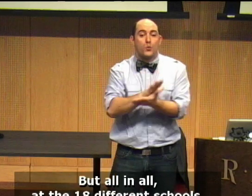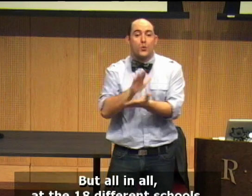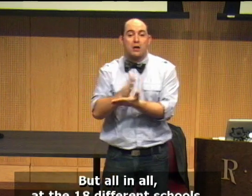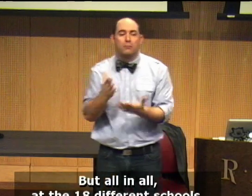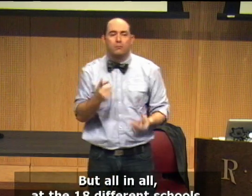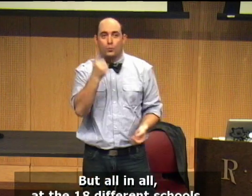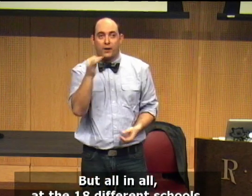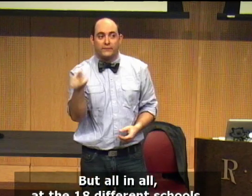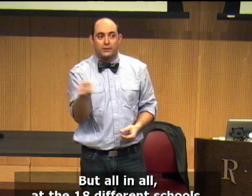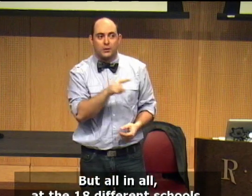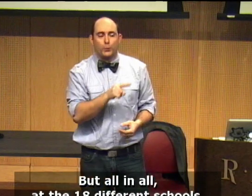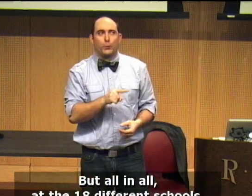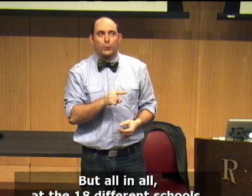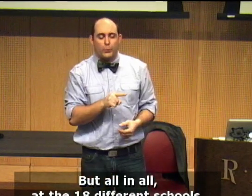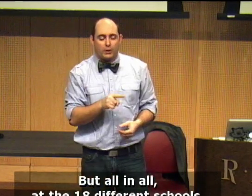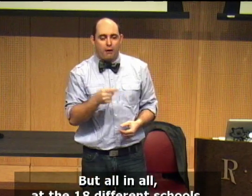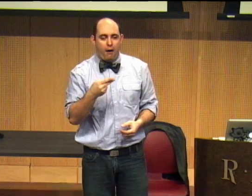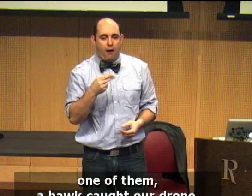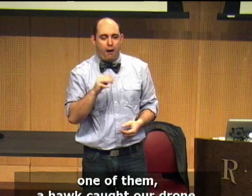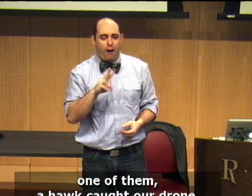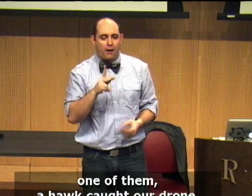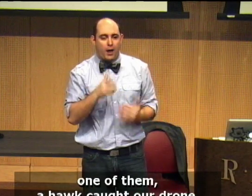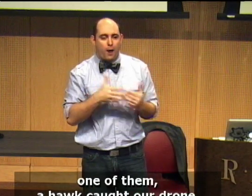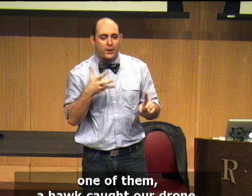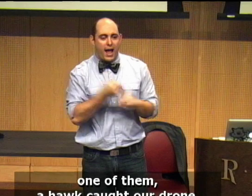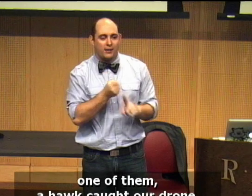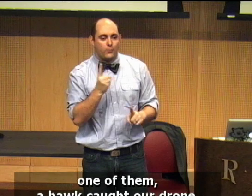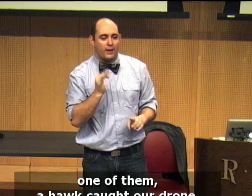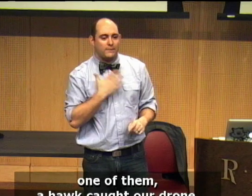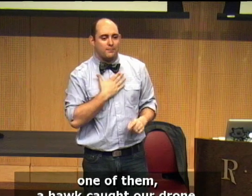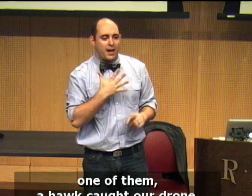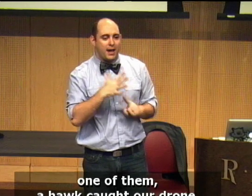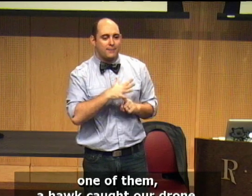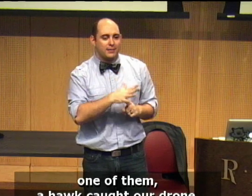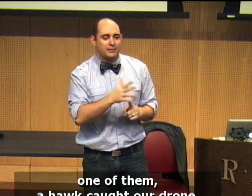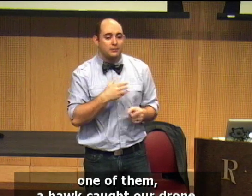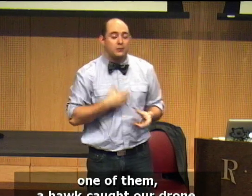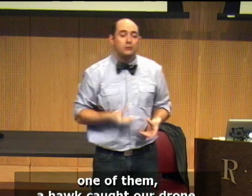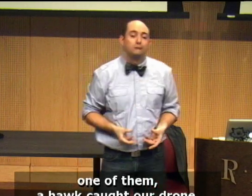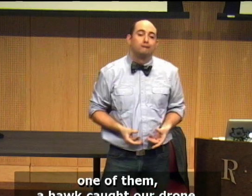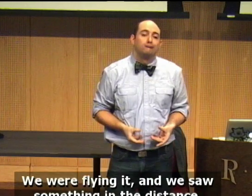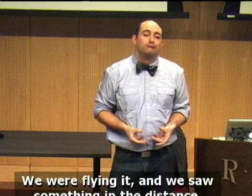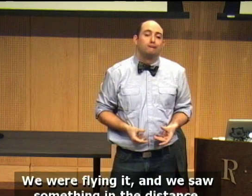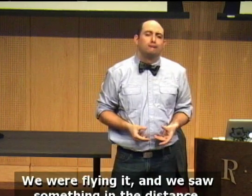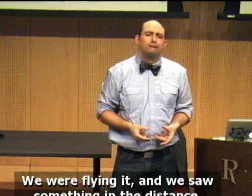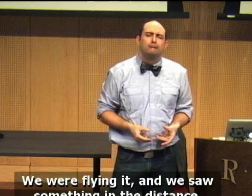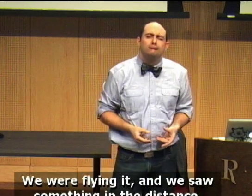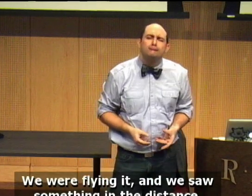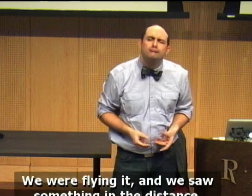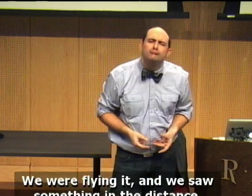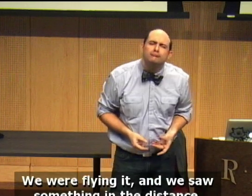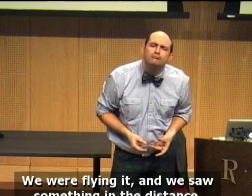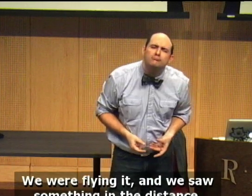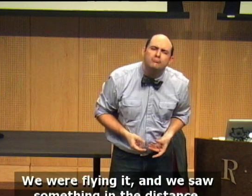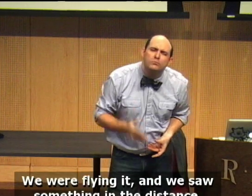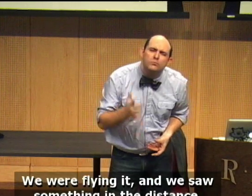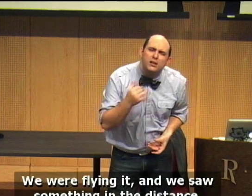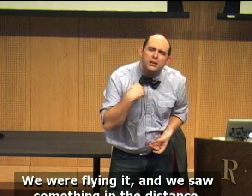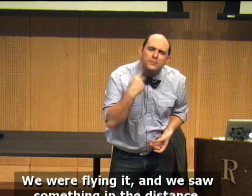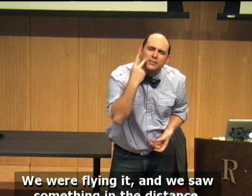different schools, one of them, a hawk, caught our drone. We were flying it, and we saw something in